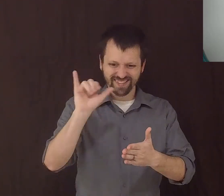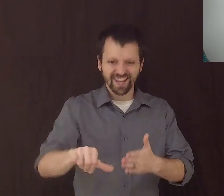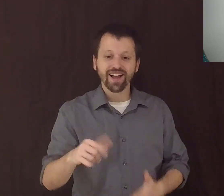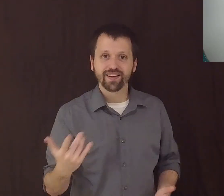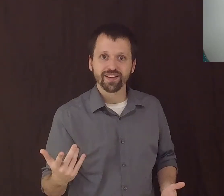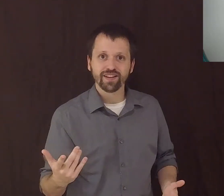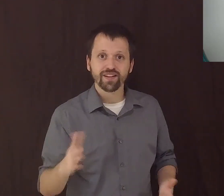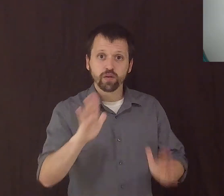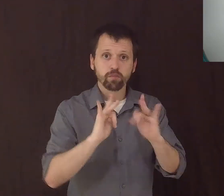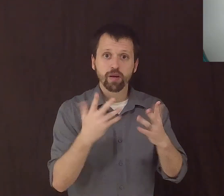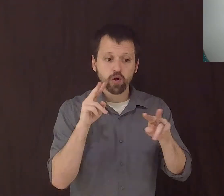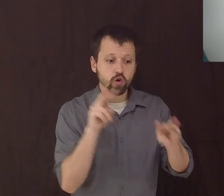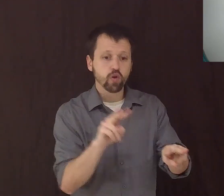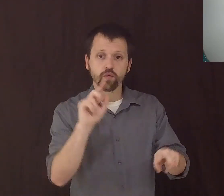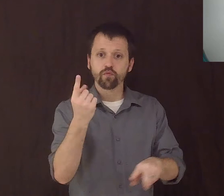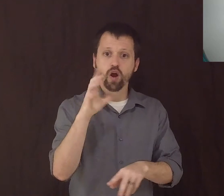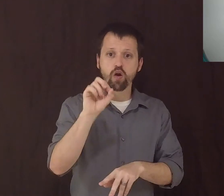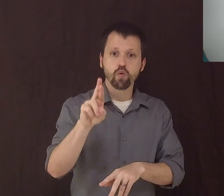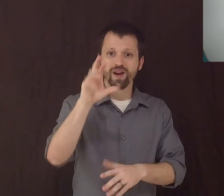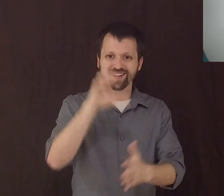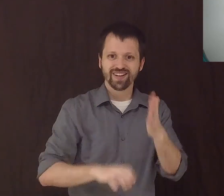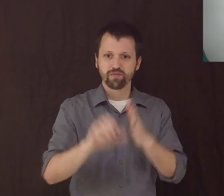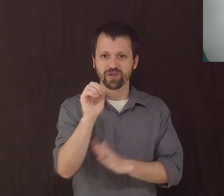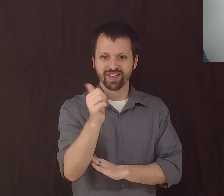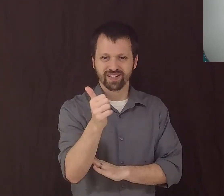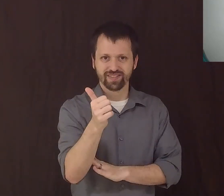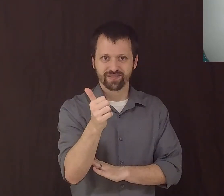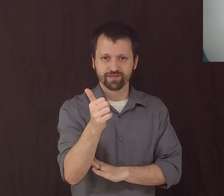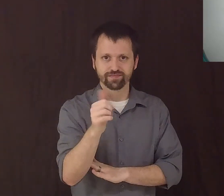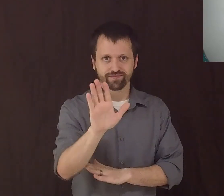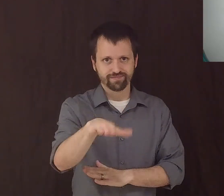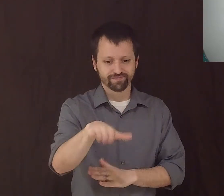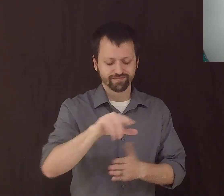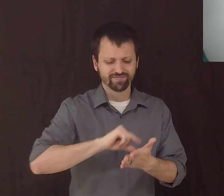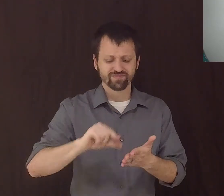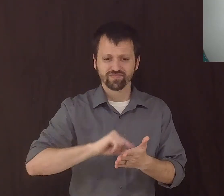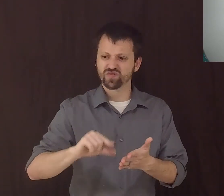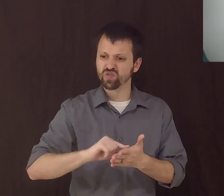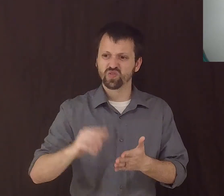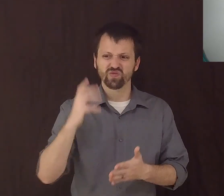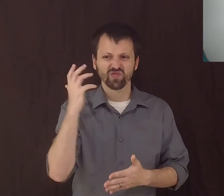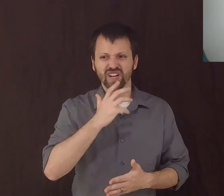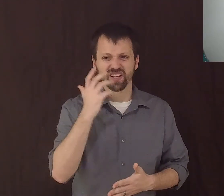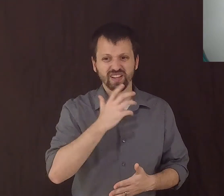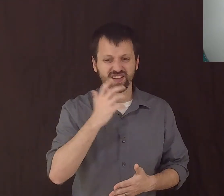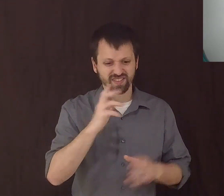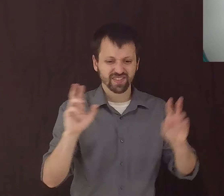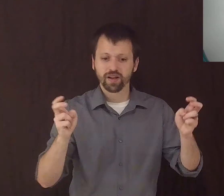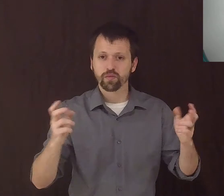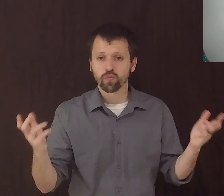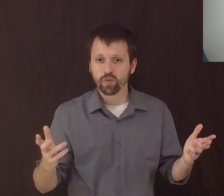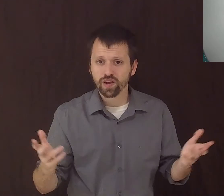fact, if you have your Bible, go to 1 Corinthians chapter number 10. And it's an incredible passage that is a passage